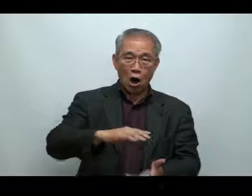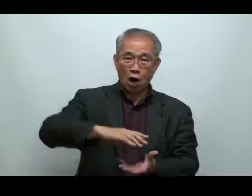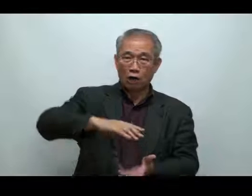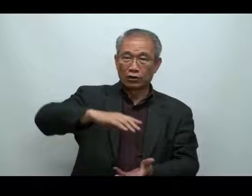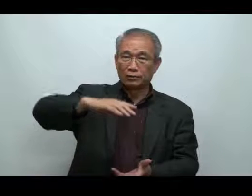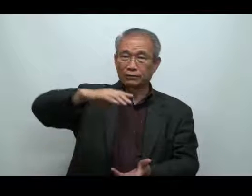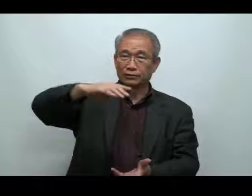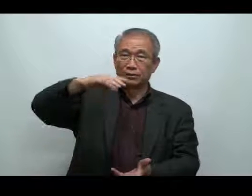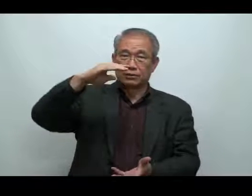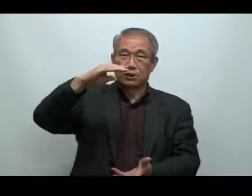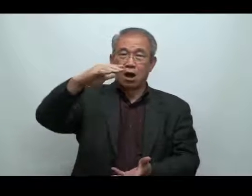all the way to